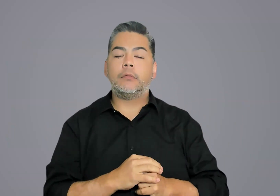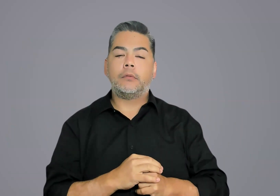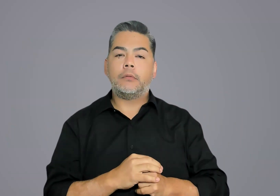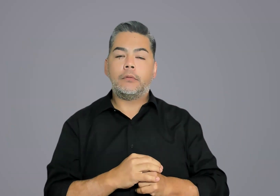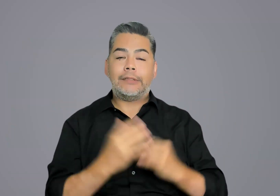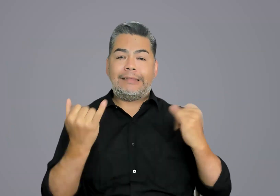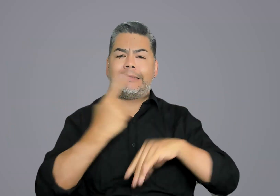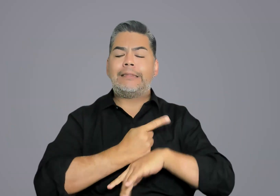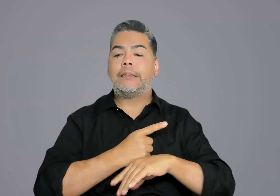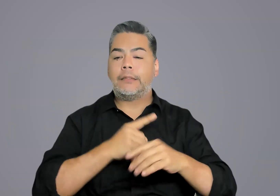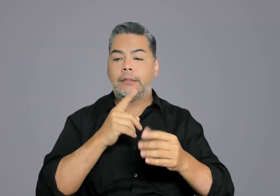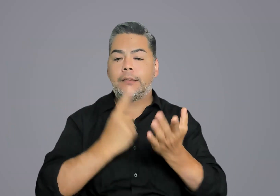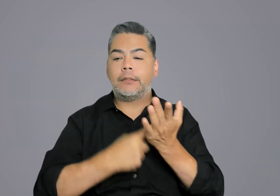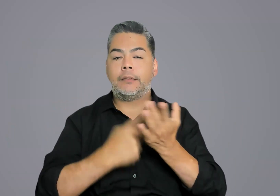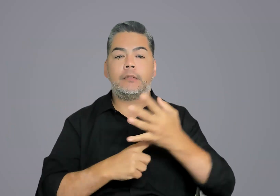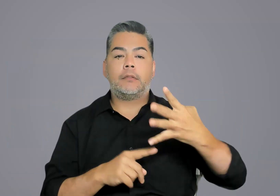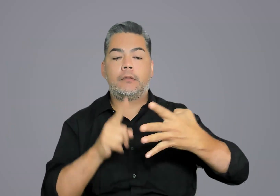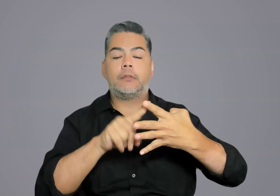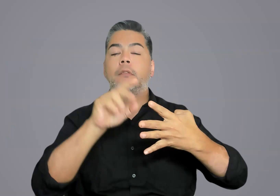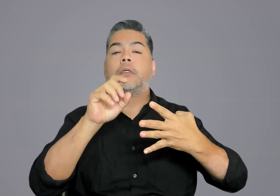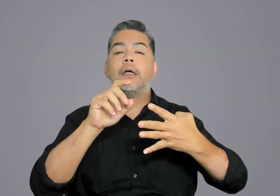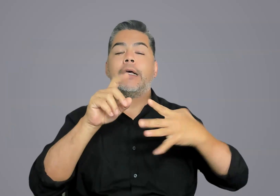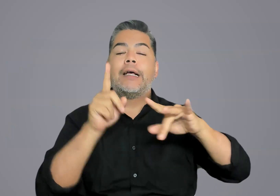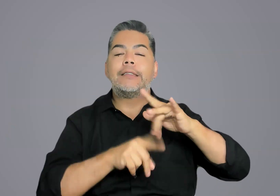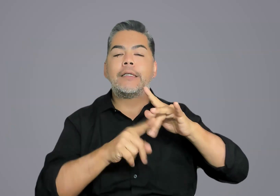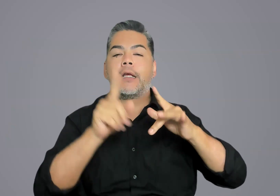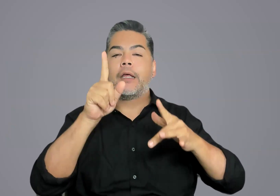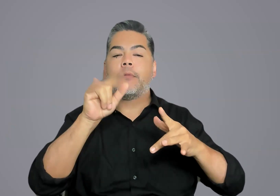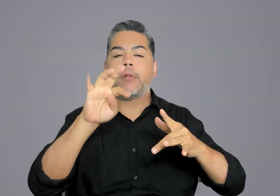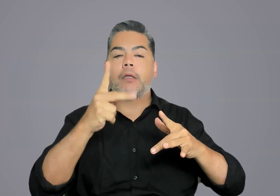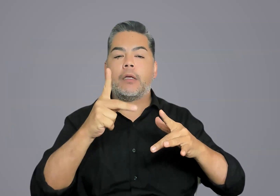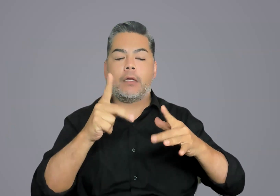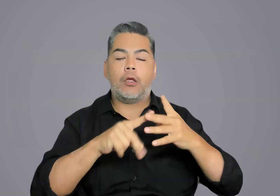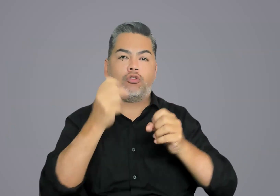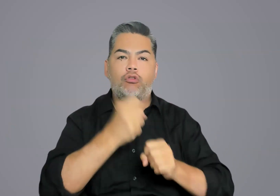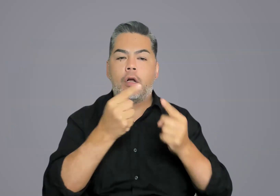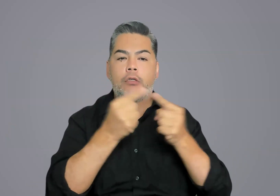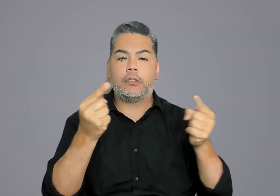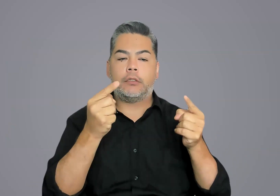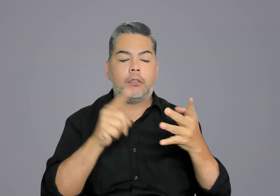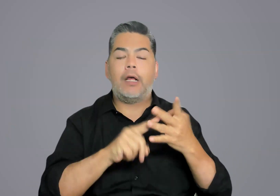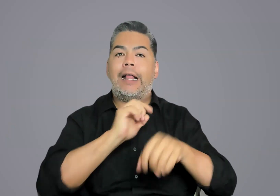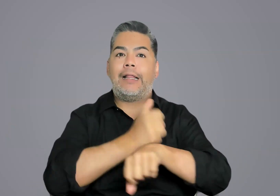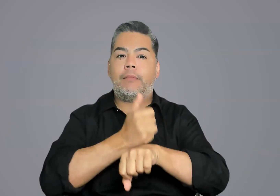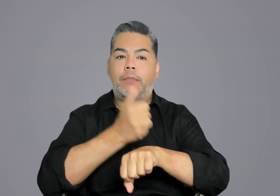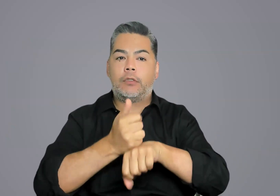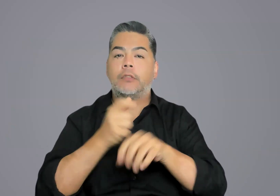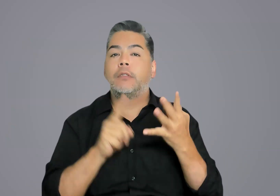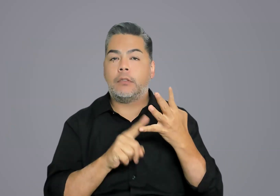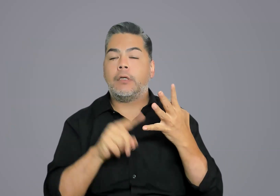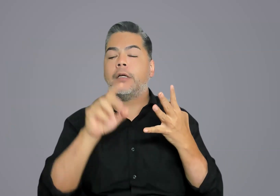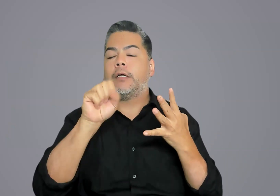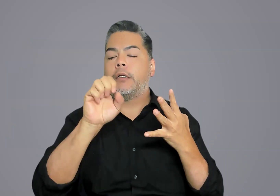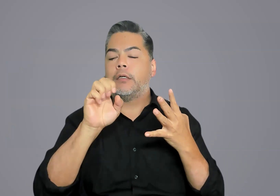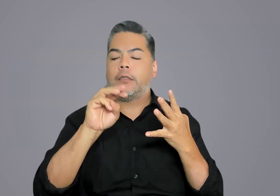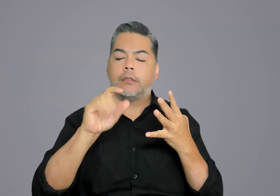today. Skip link, strong contrast, landmarks, and semantic structure. If